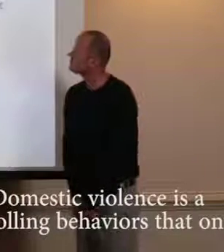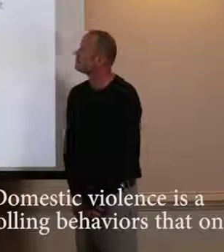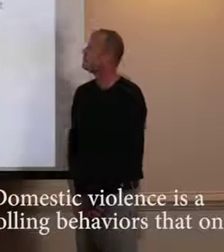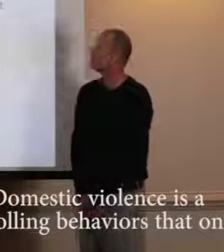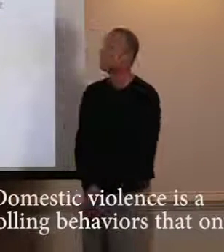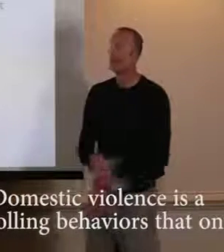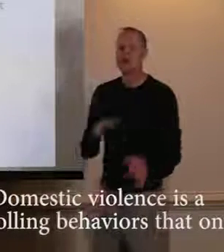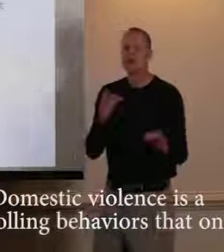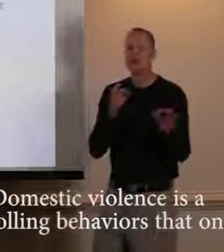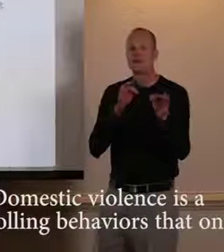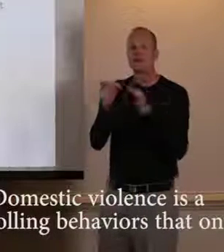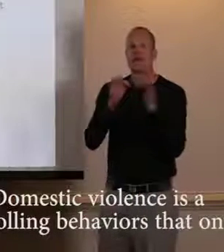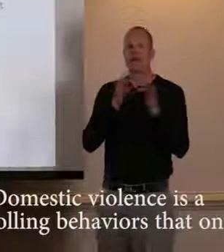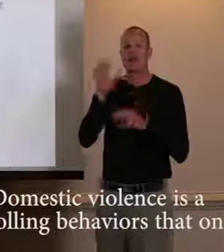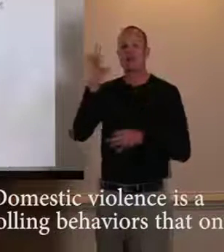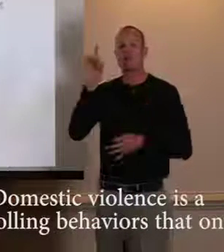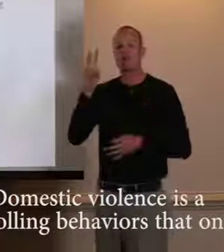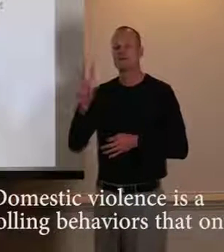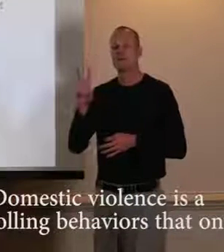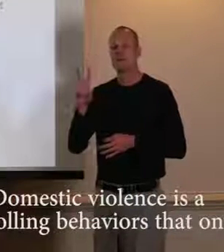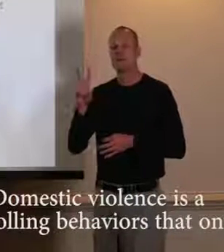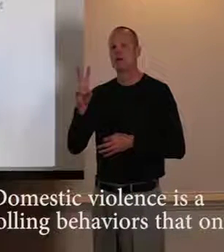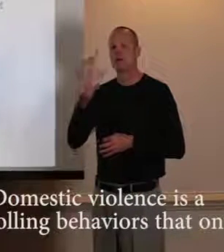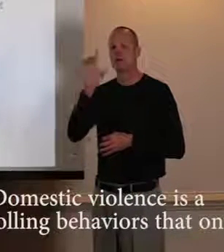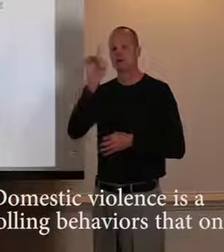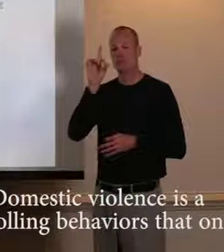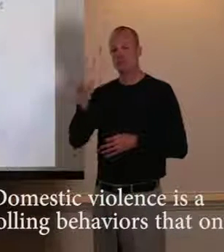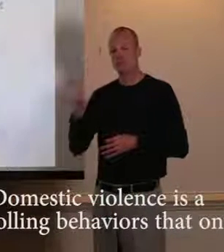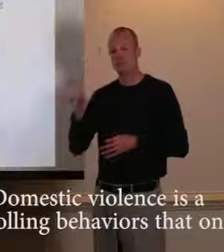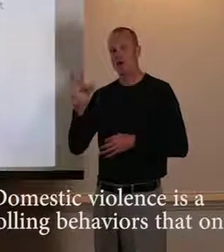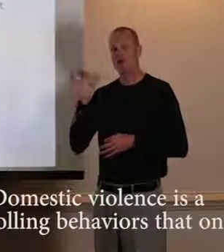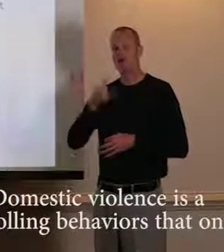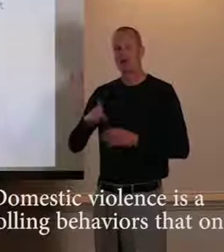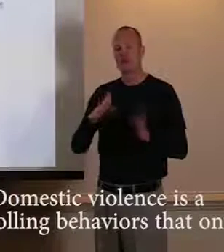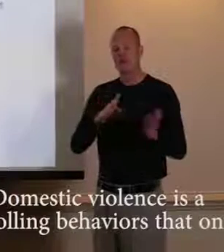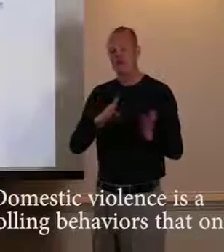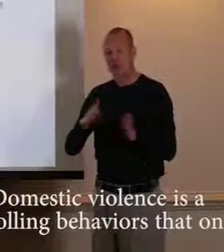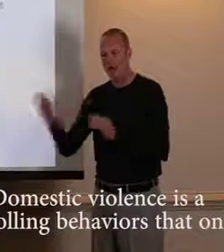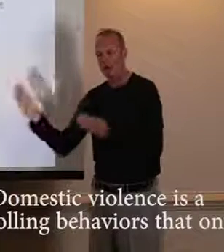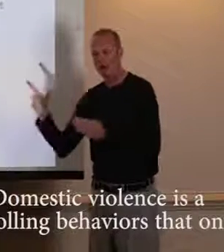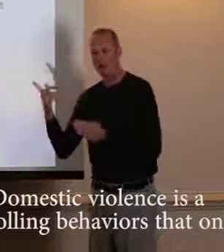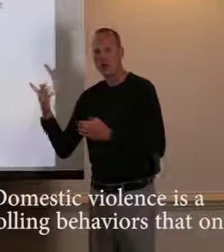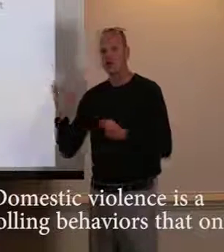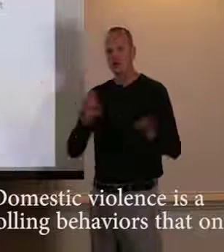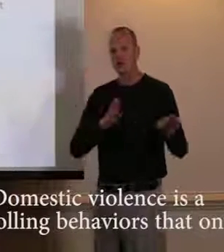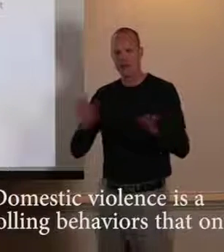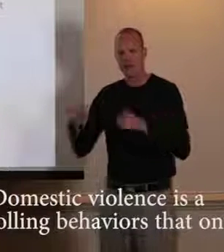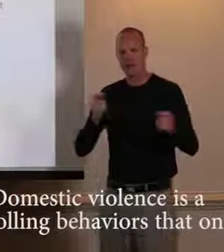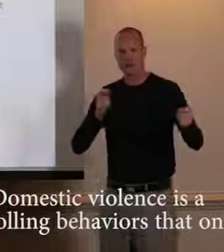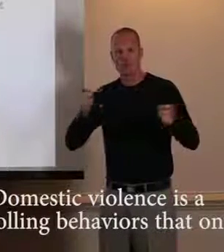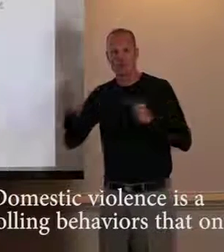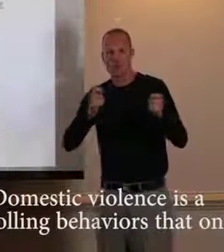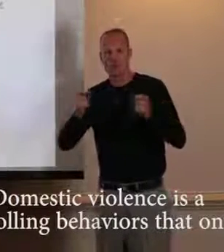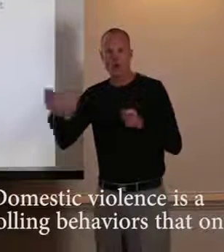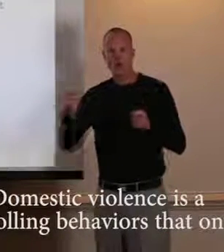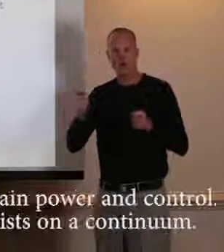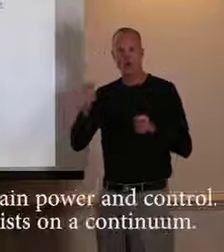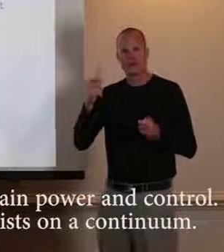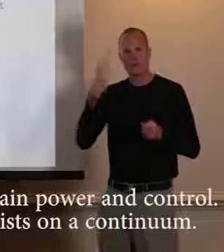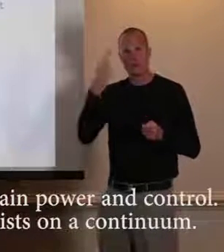Defining domestic violence. Domestic violence is a pattern of coercive and controlling behaviors that one person